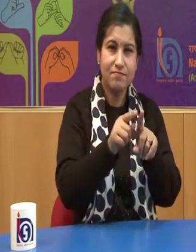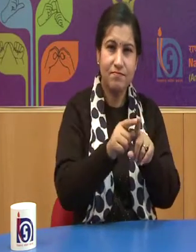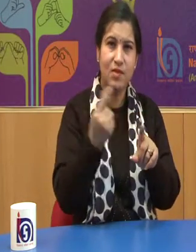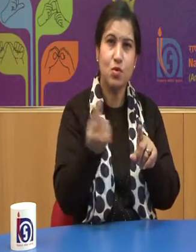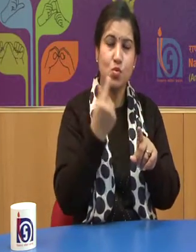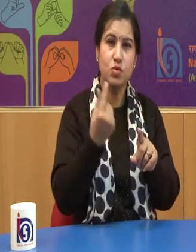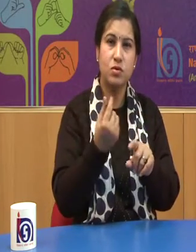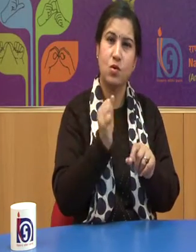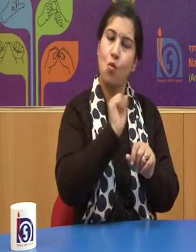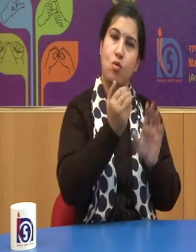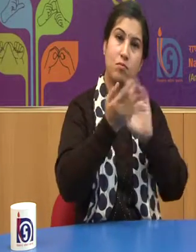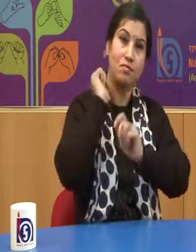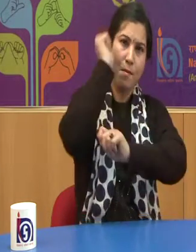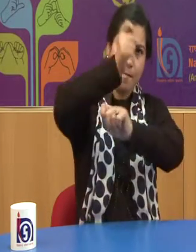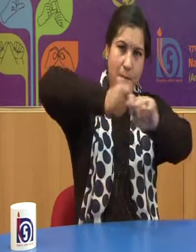bows and arrows